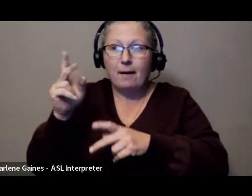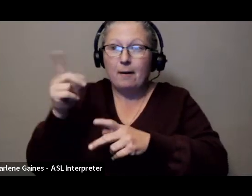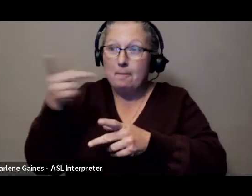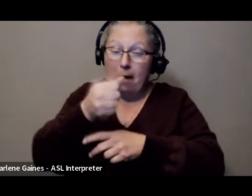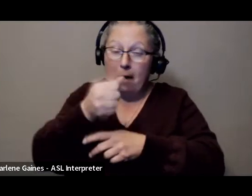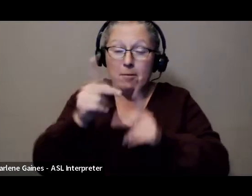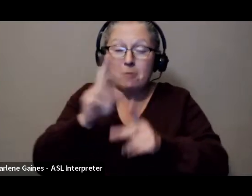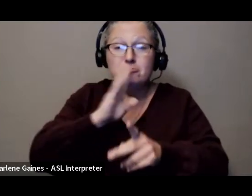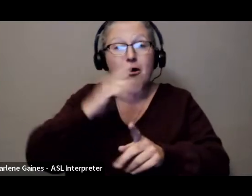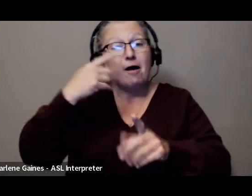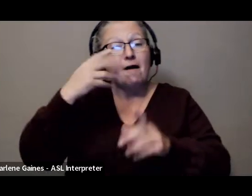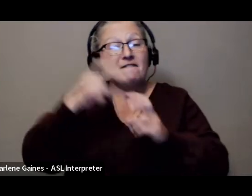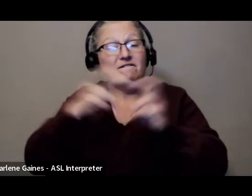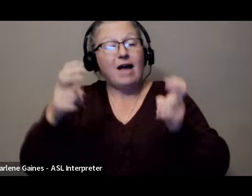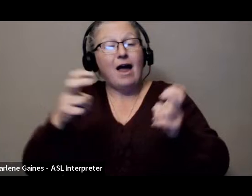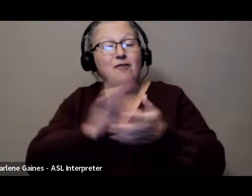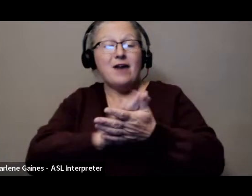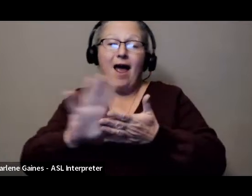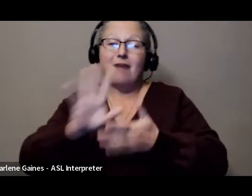And I wanted to